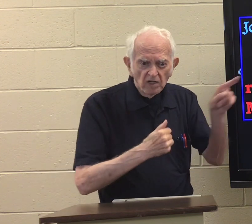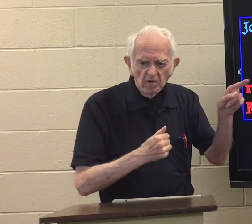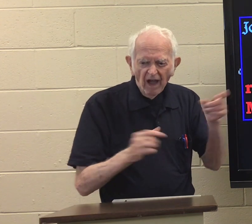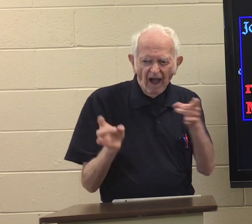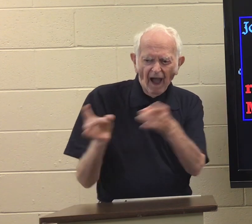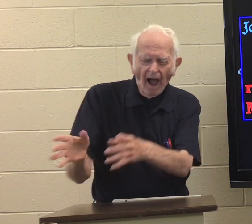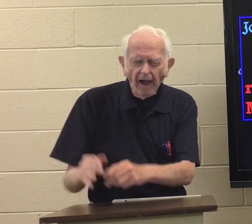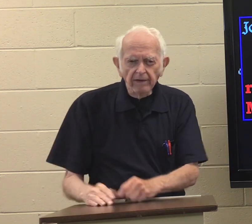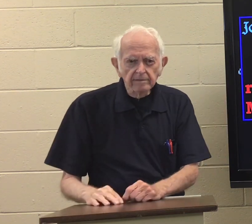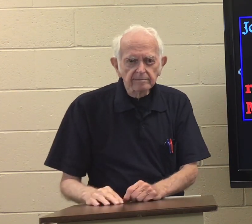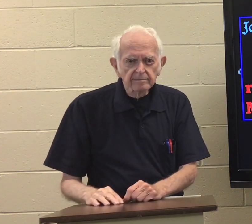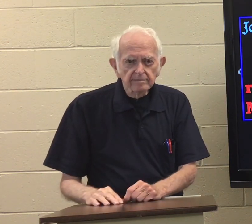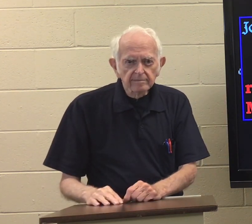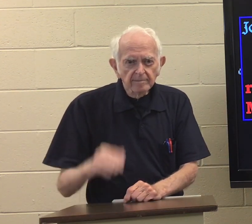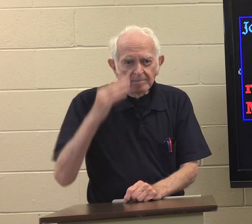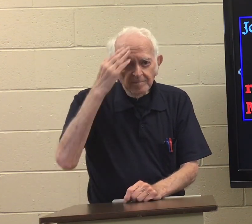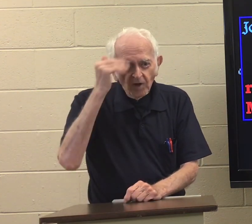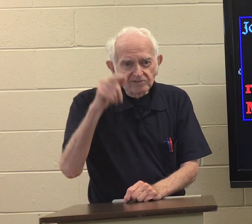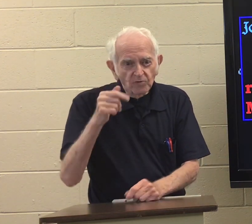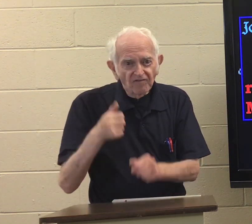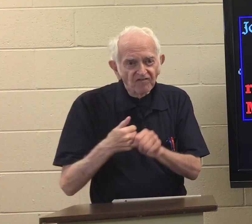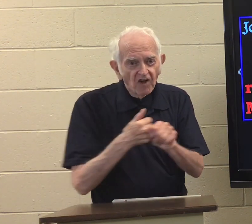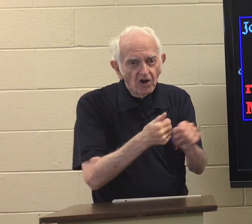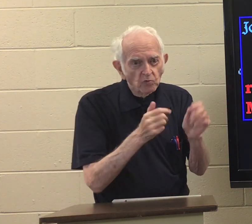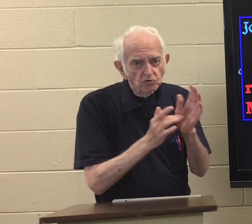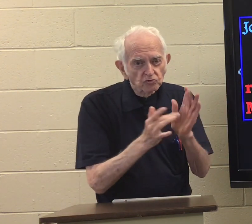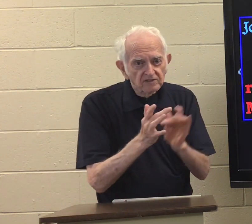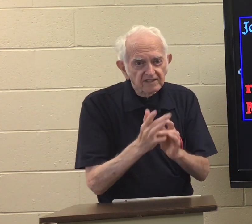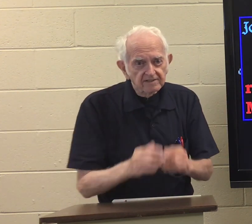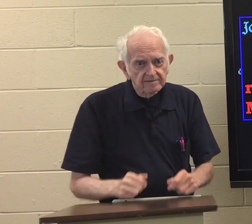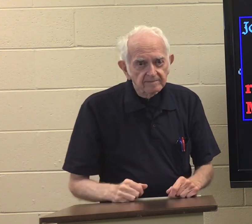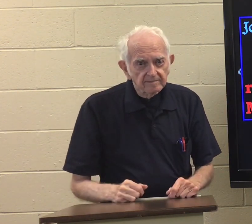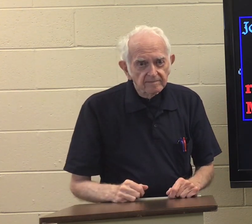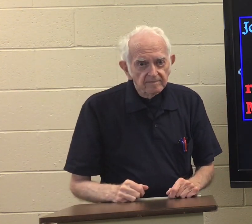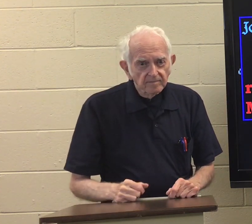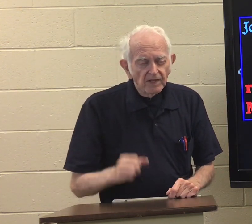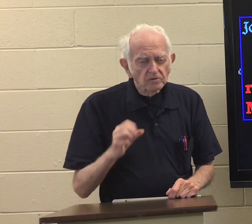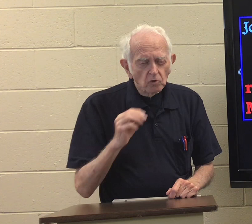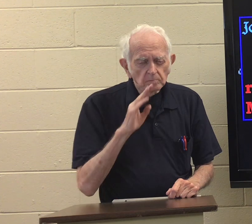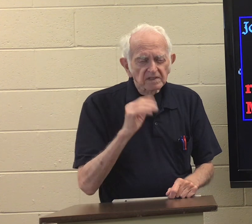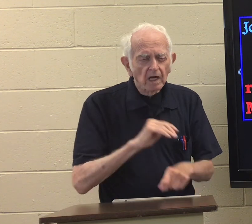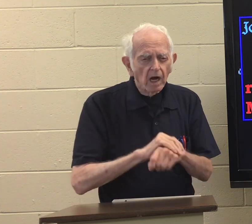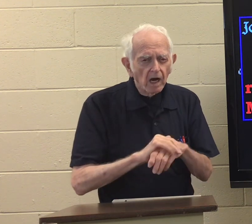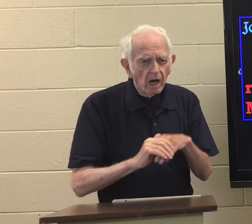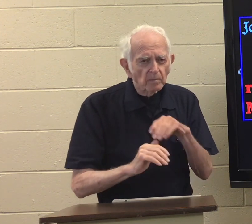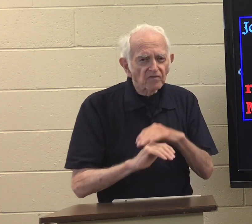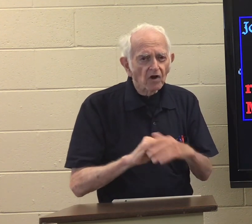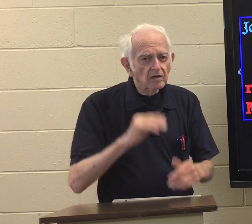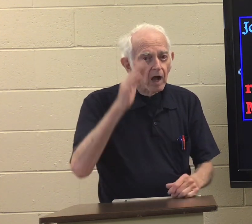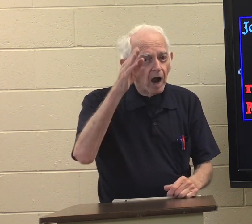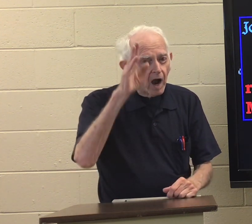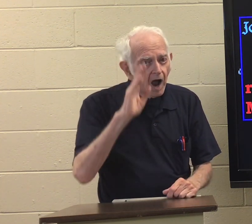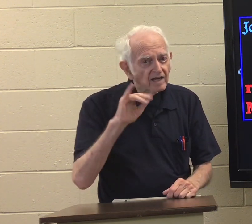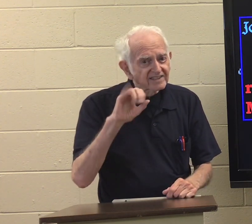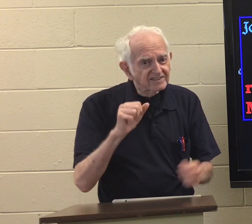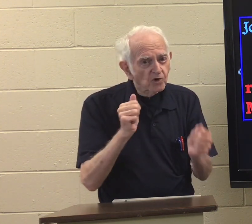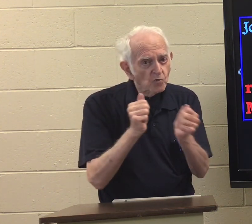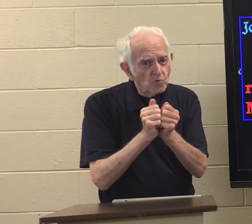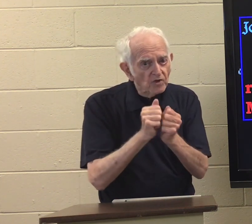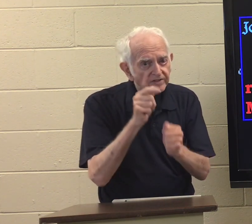who follow him, and they hate them too, just because you follow Jesus. So be comfortable. God